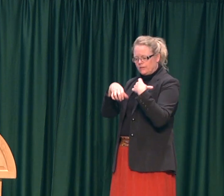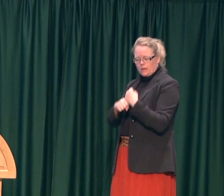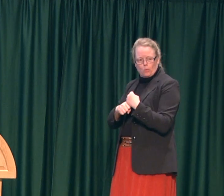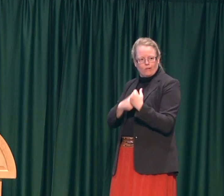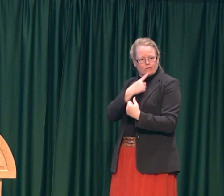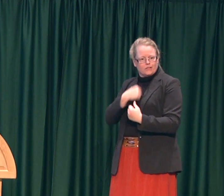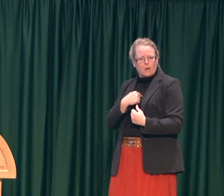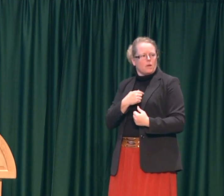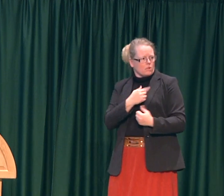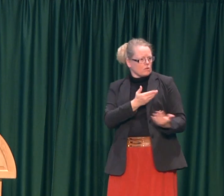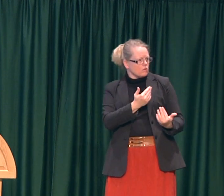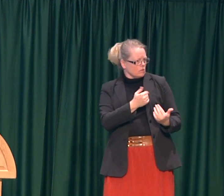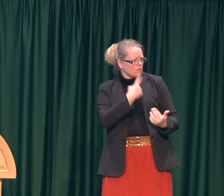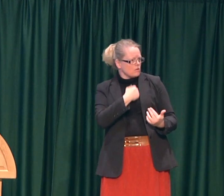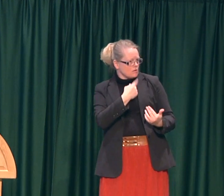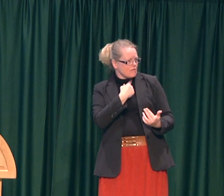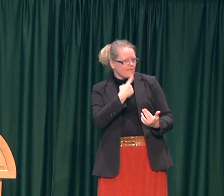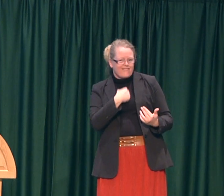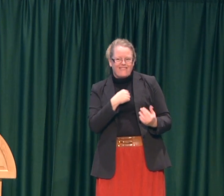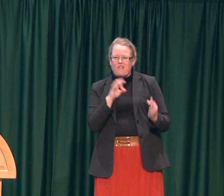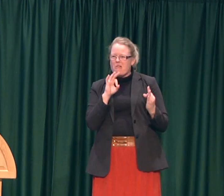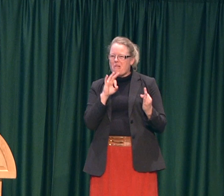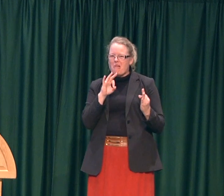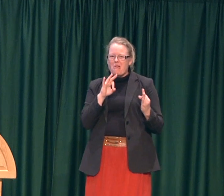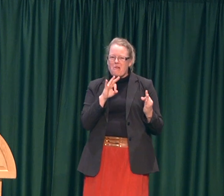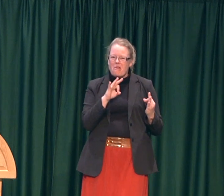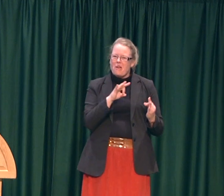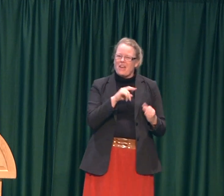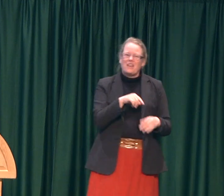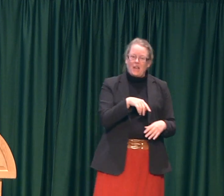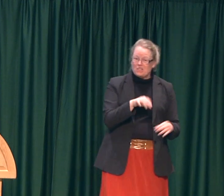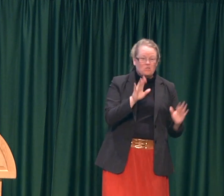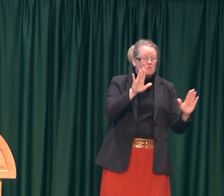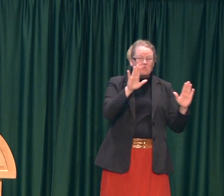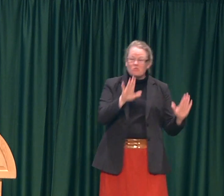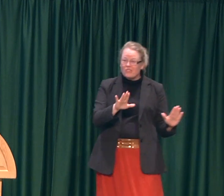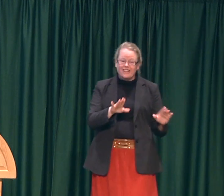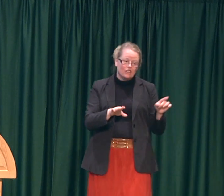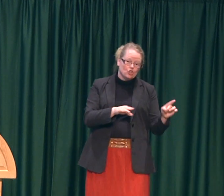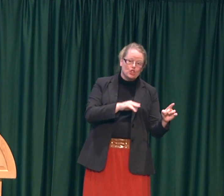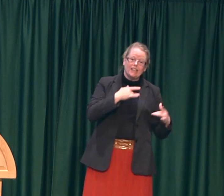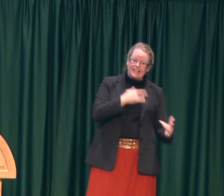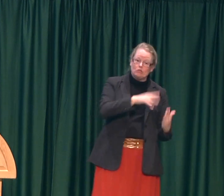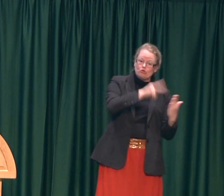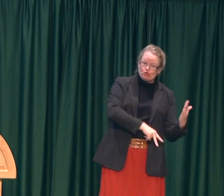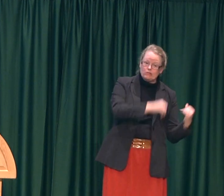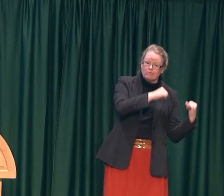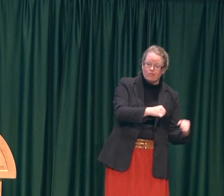right? And that person can give me some of that text information or linear information because I'm a more visual learner. So it's great.